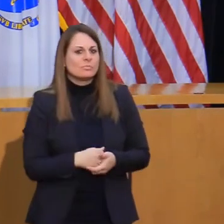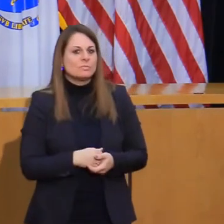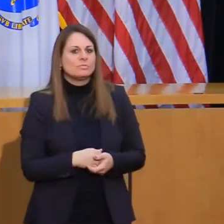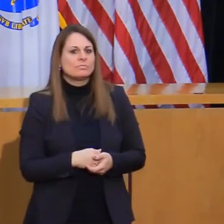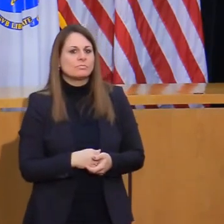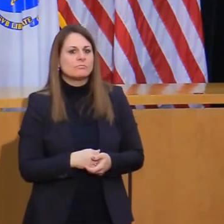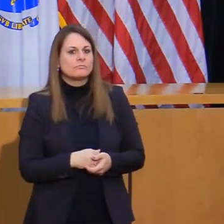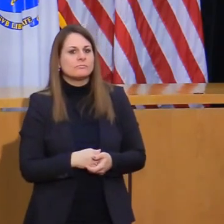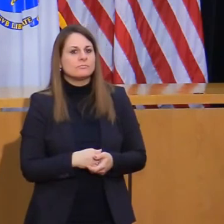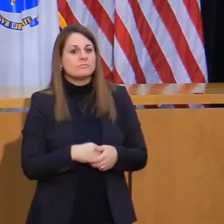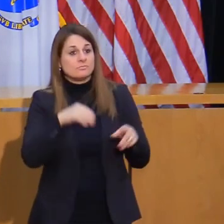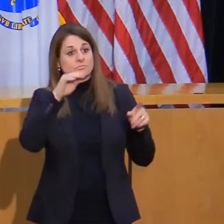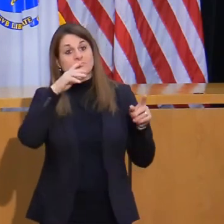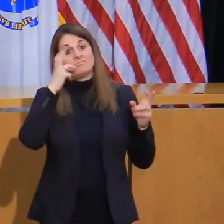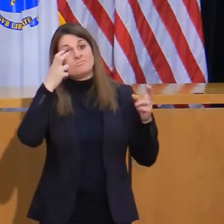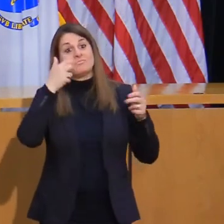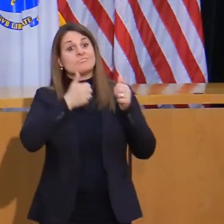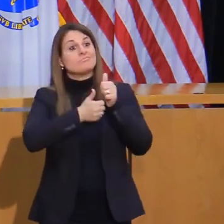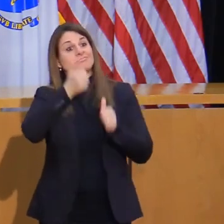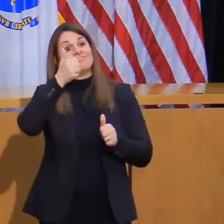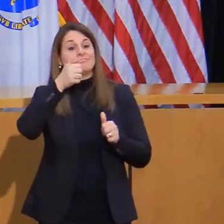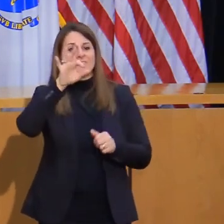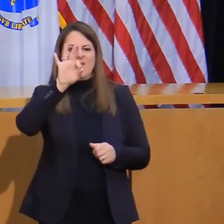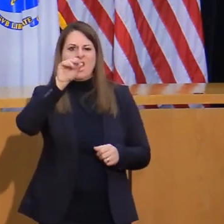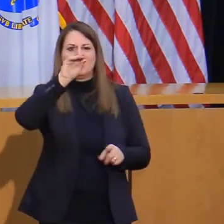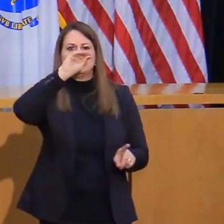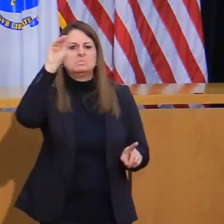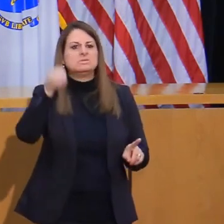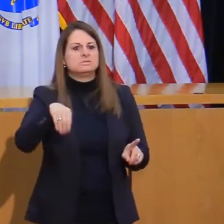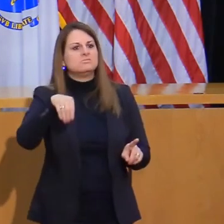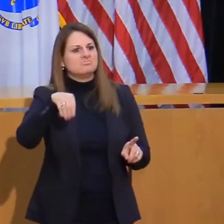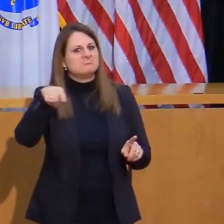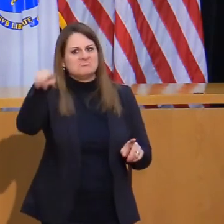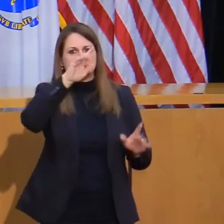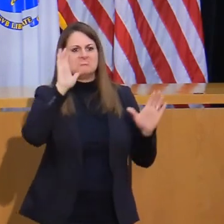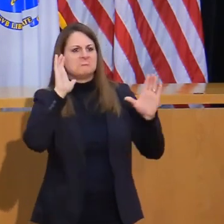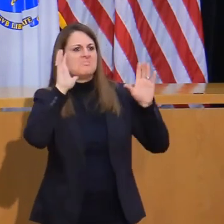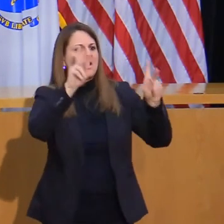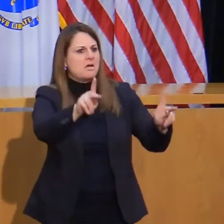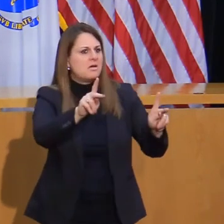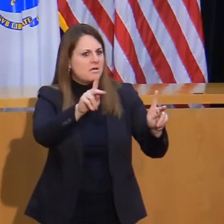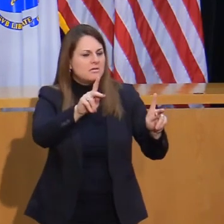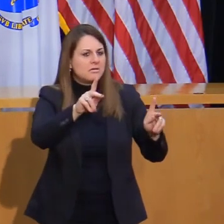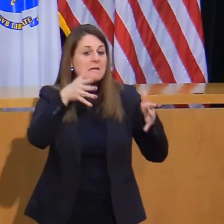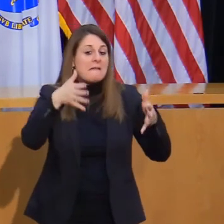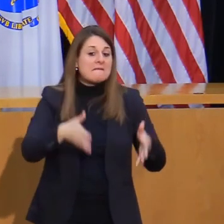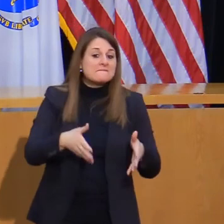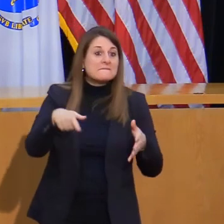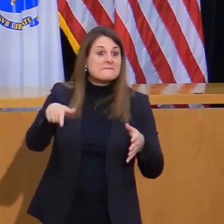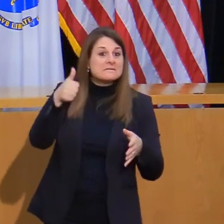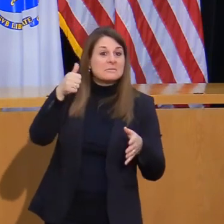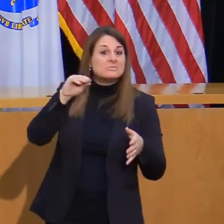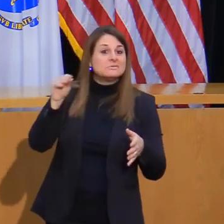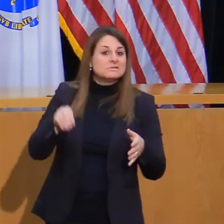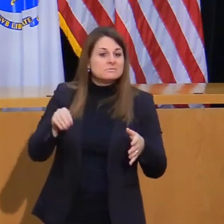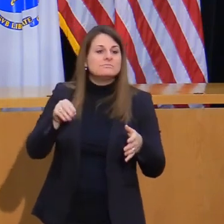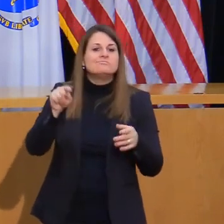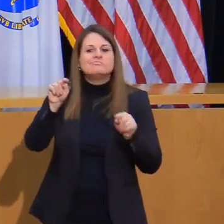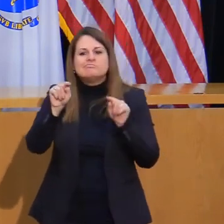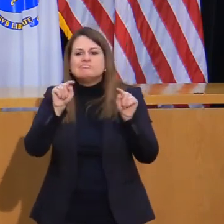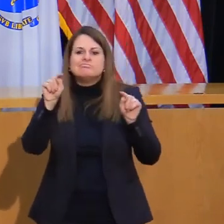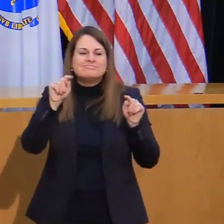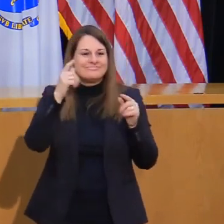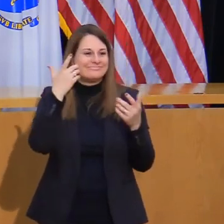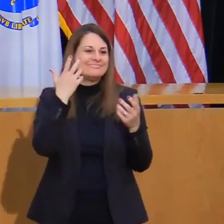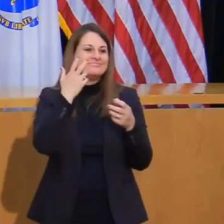back the beginning of April, which we think is great. Some of the bigger districts have more complicated challenges associated with that, and they're going to be a